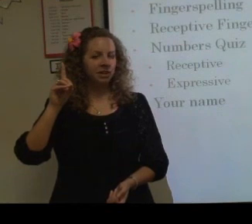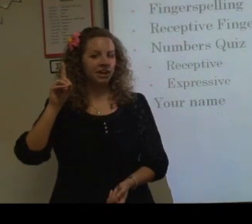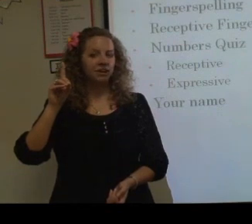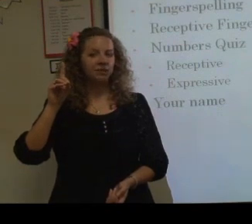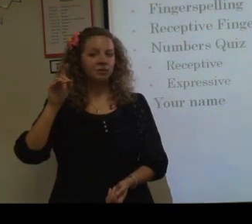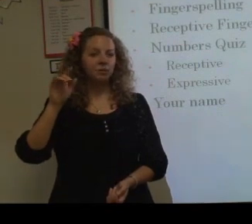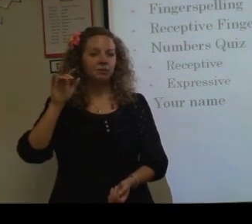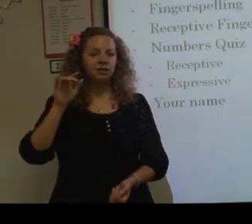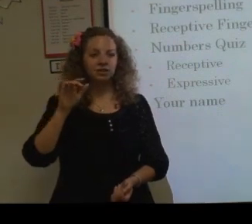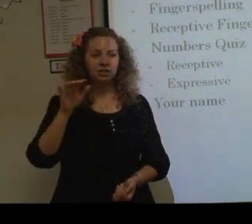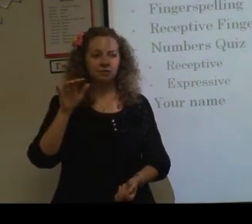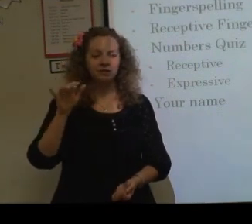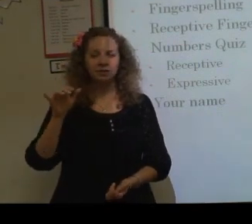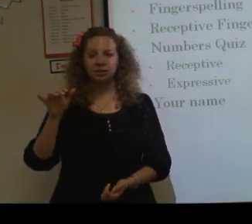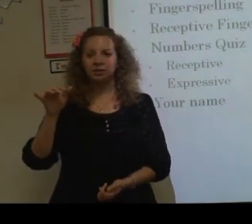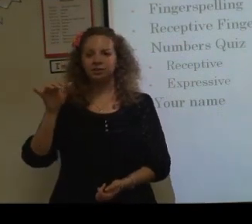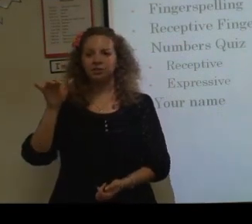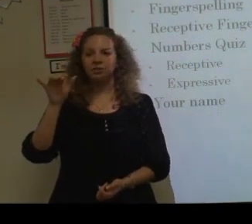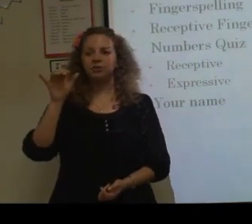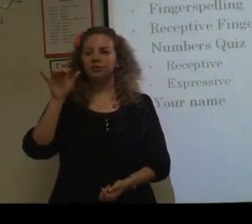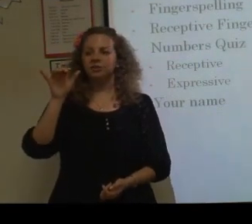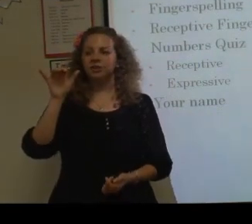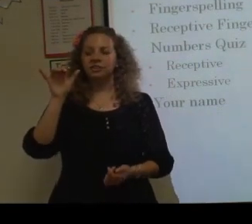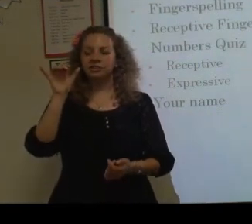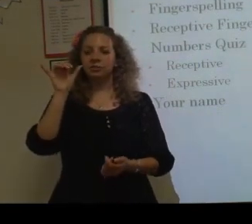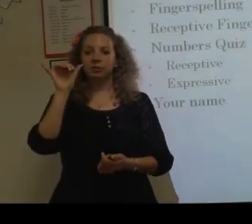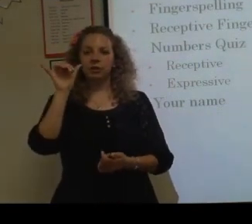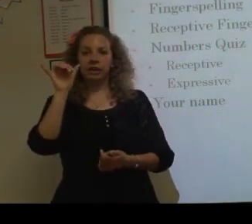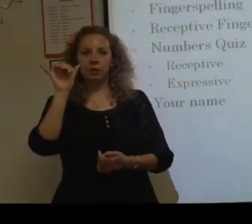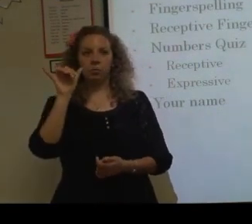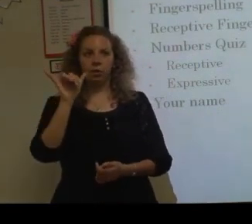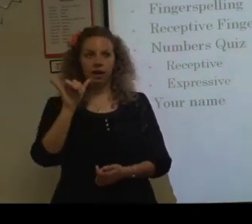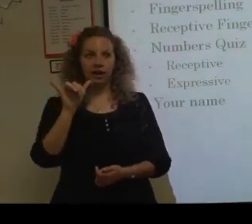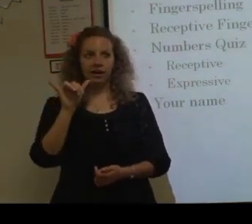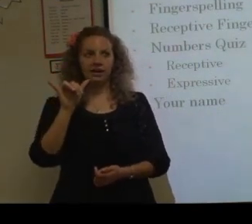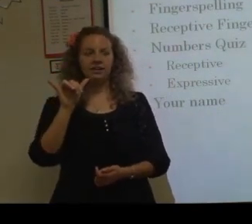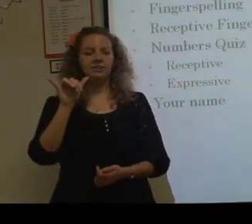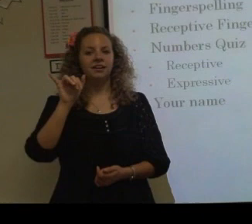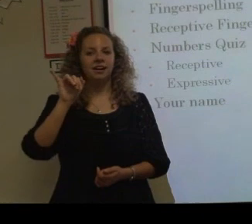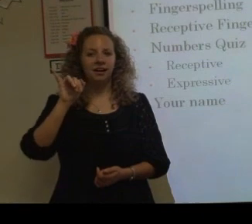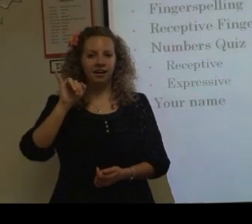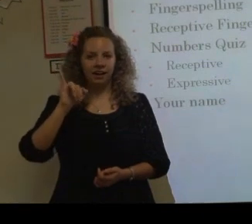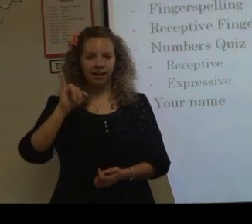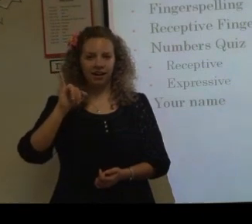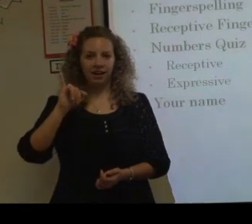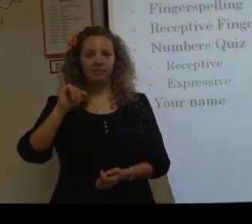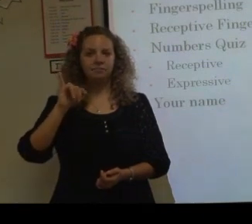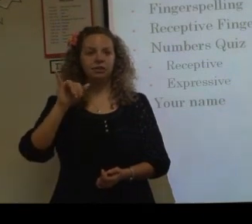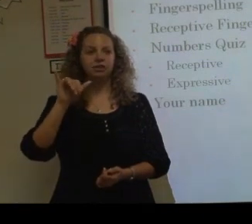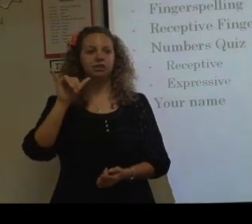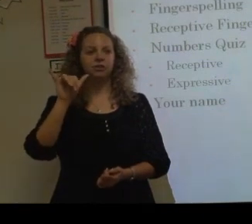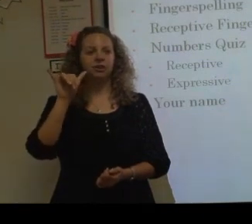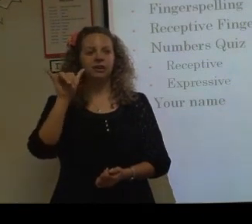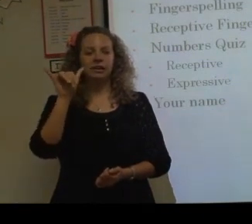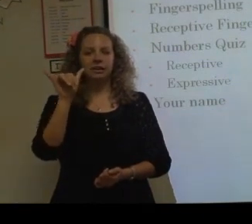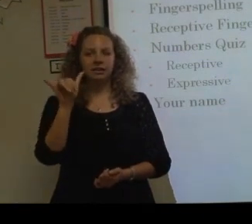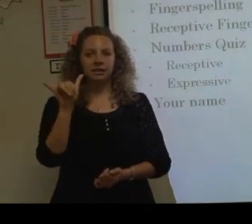Okay, so make sure that whenever you're going through, then instead of going, okay, why, I, make sure you're going,